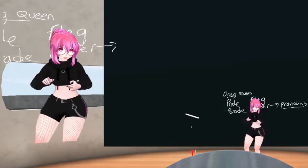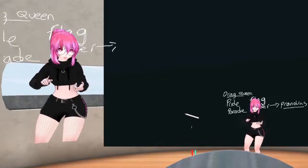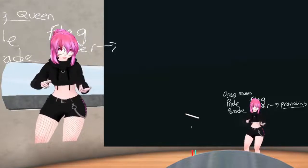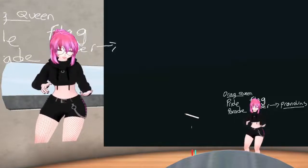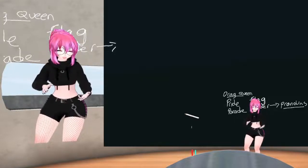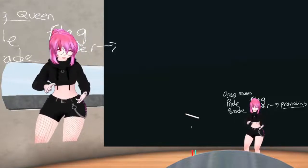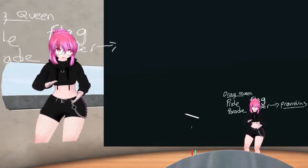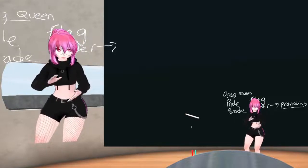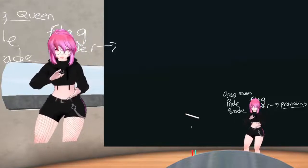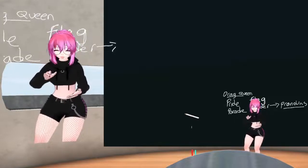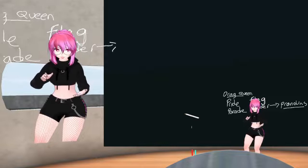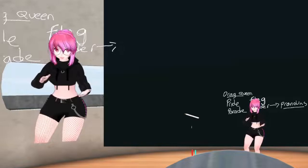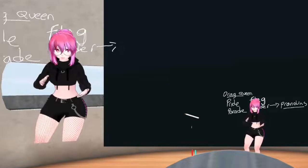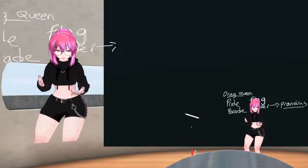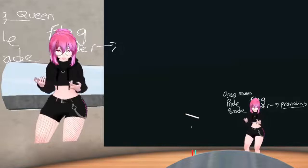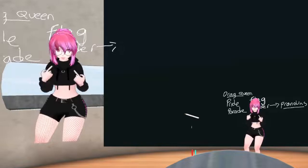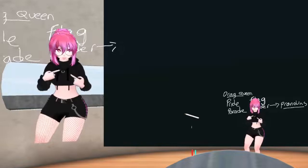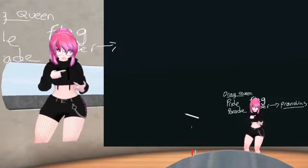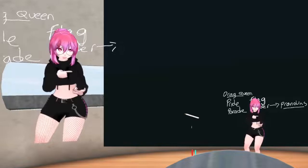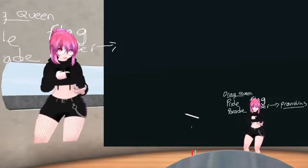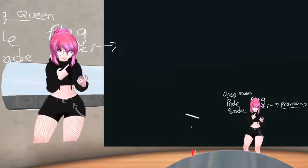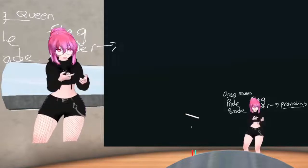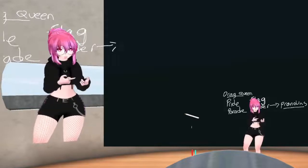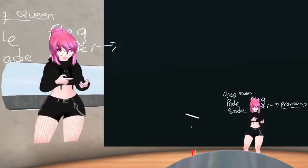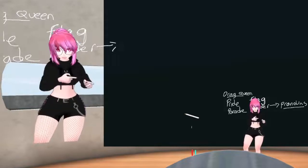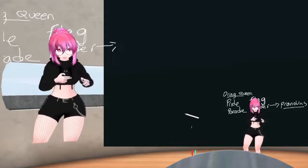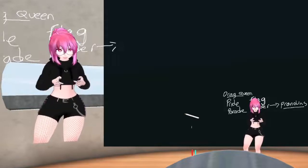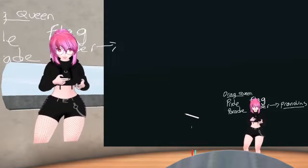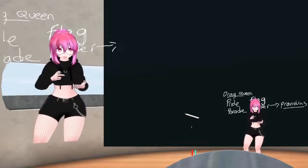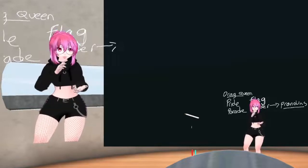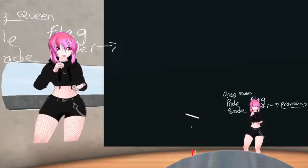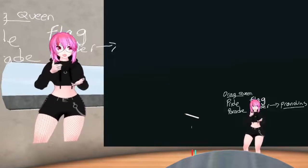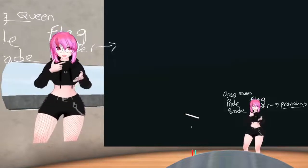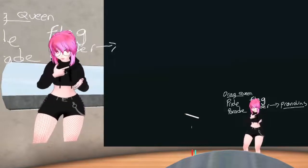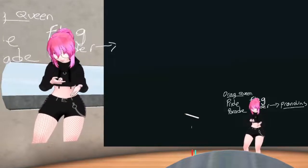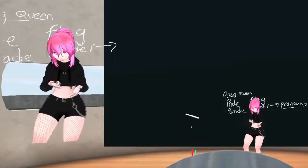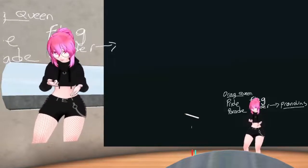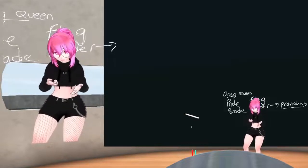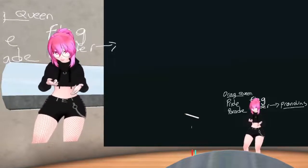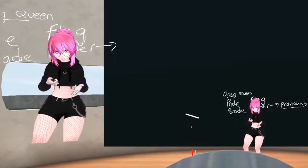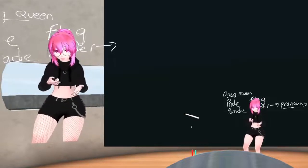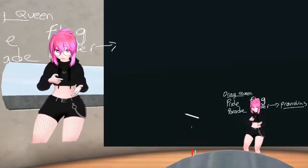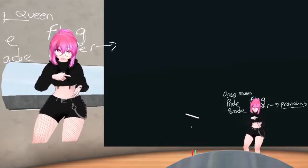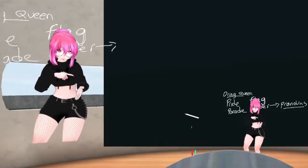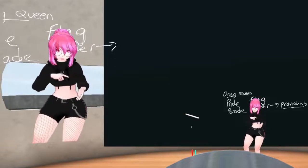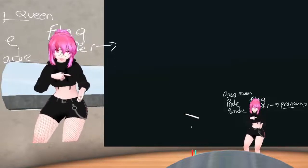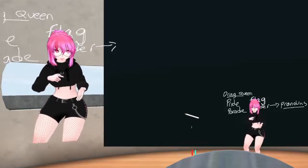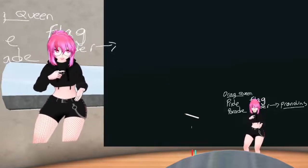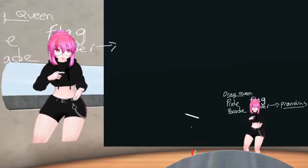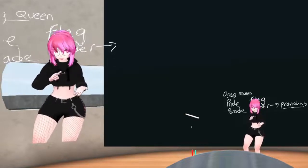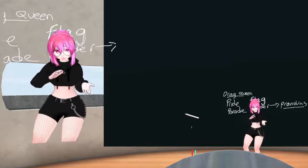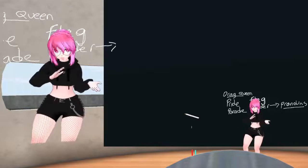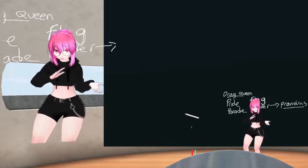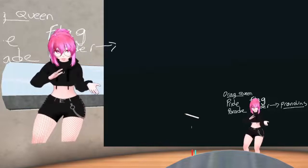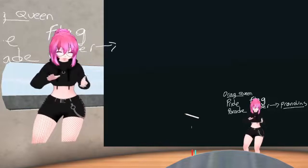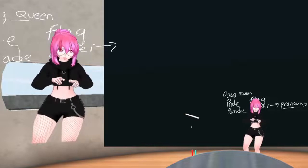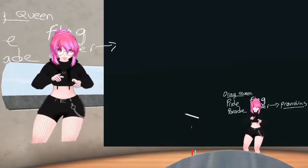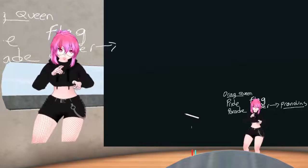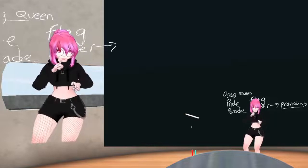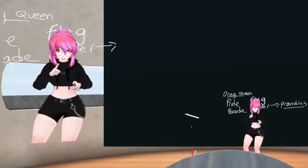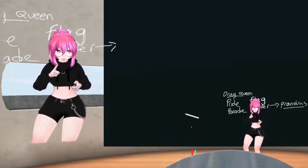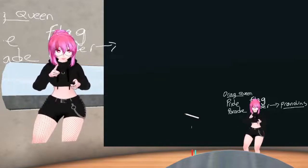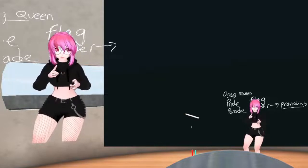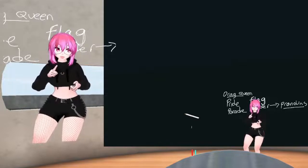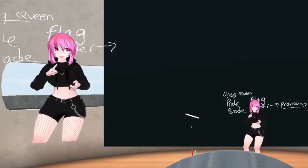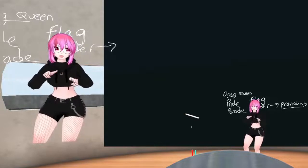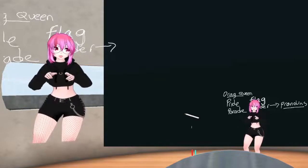was with my friend, whatever, and we just went to this party, and you don't have to say what their gender is, and that's fine too.